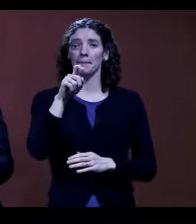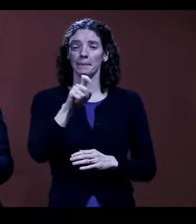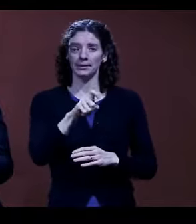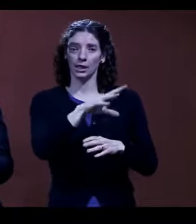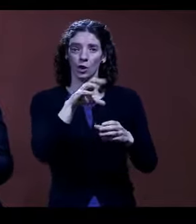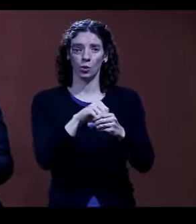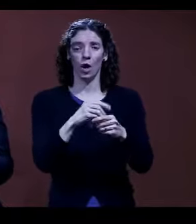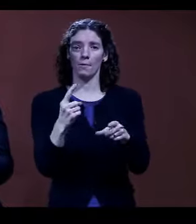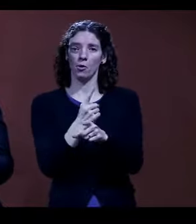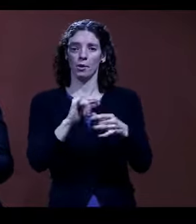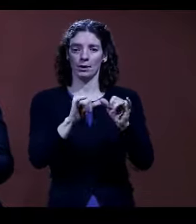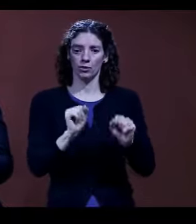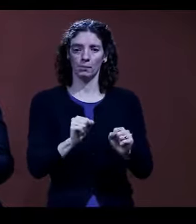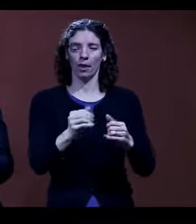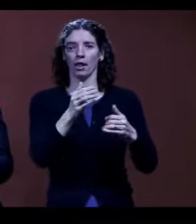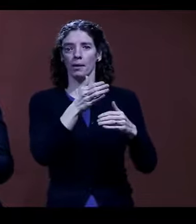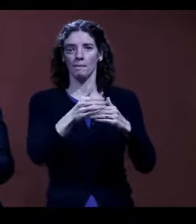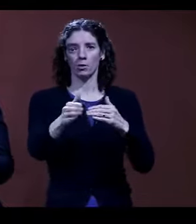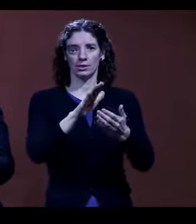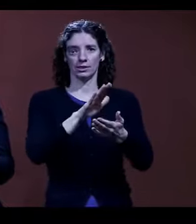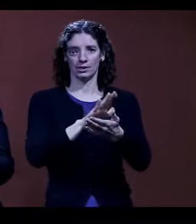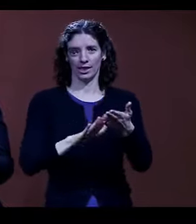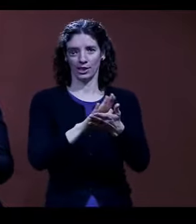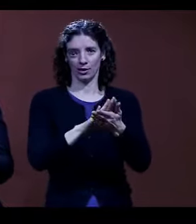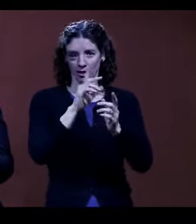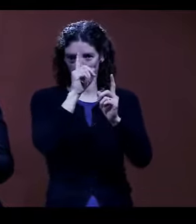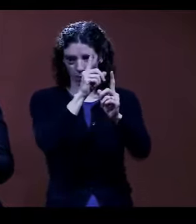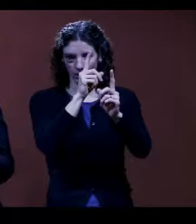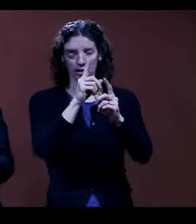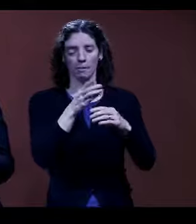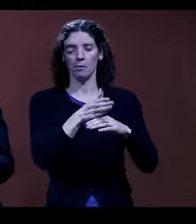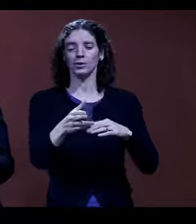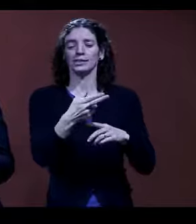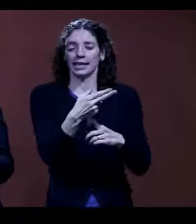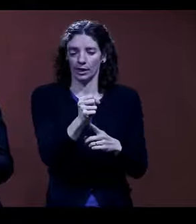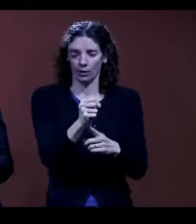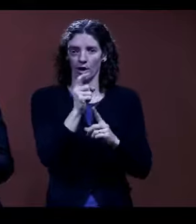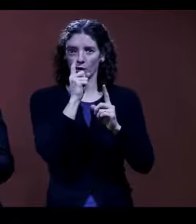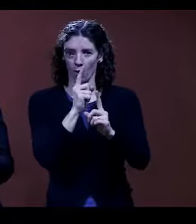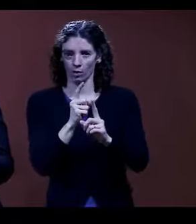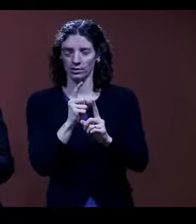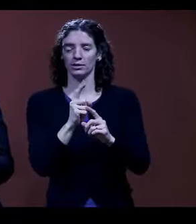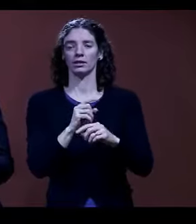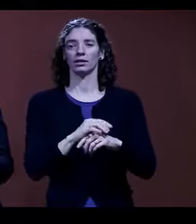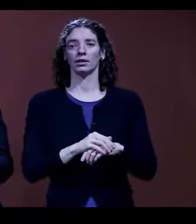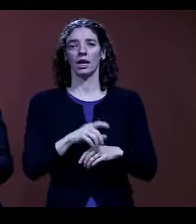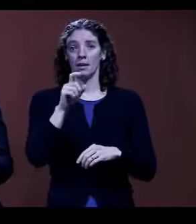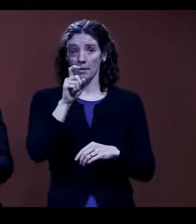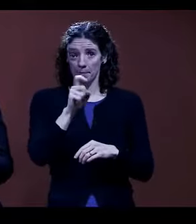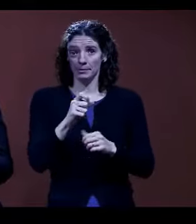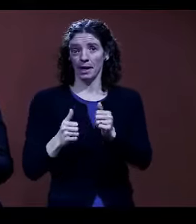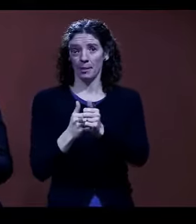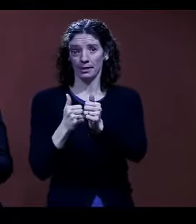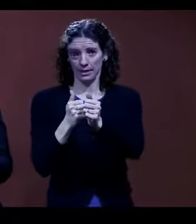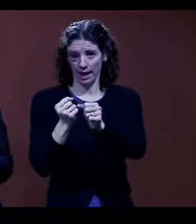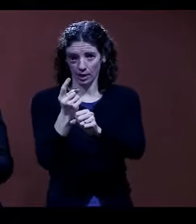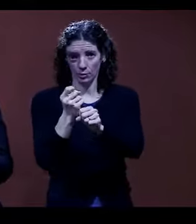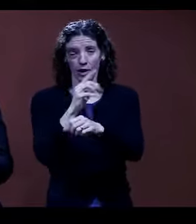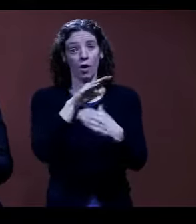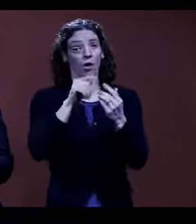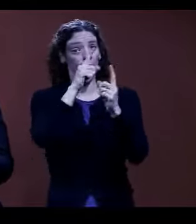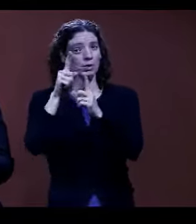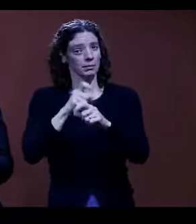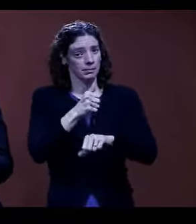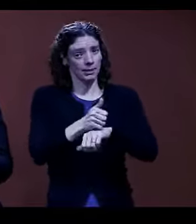measurable post-secondary goals, has to be updated annually. All the goals have to be based on age-appropriate